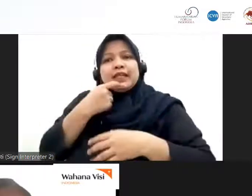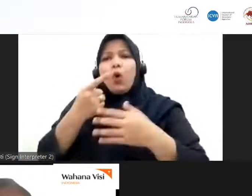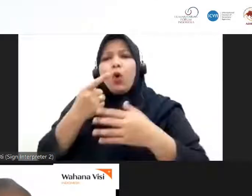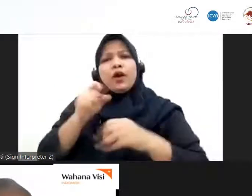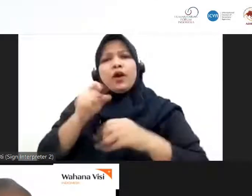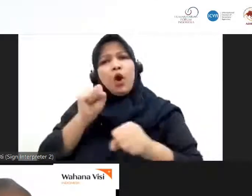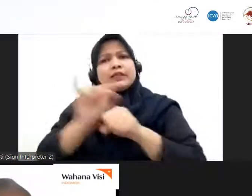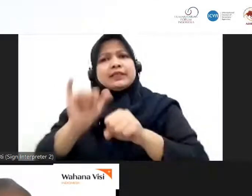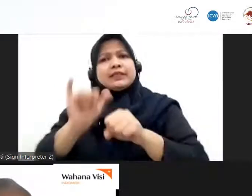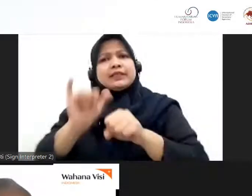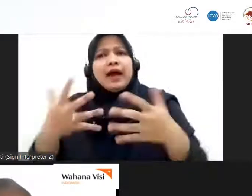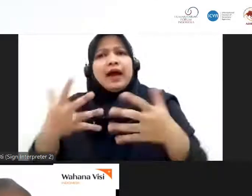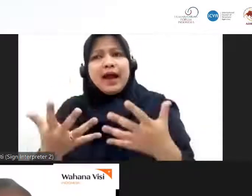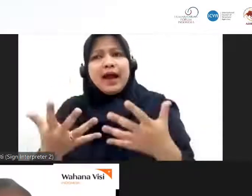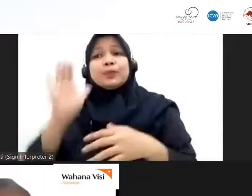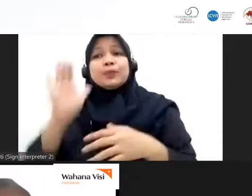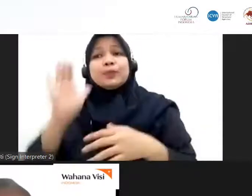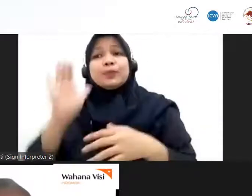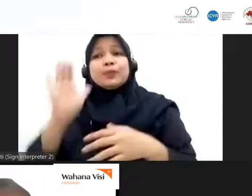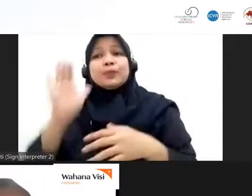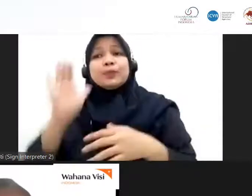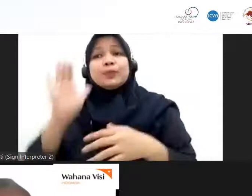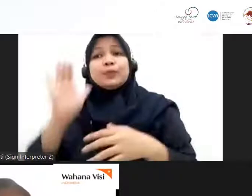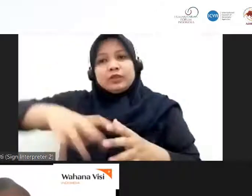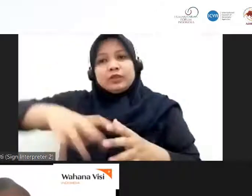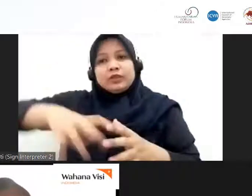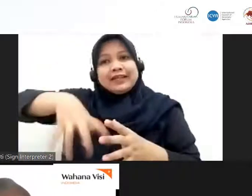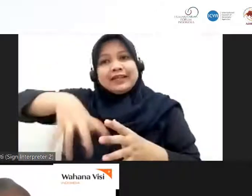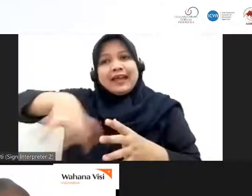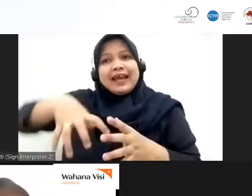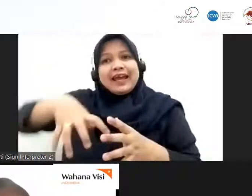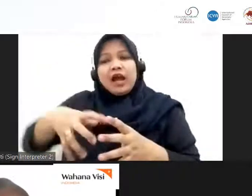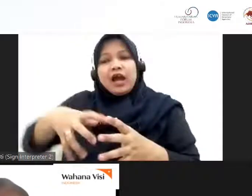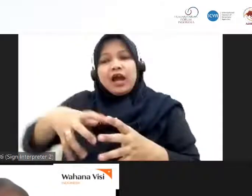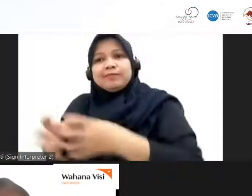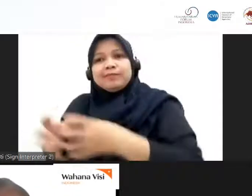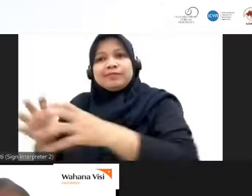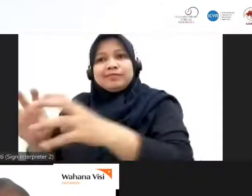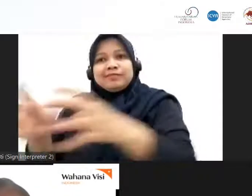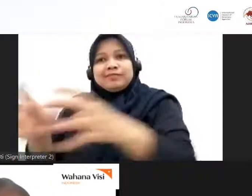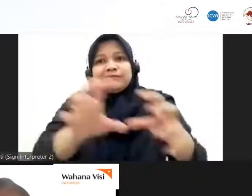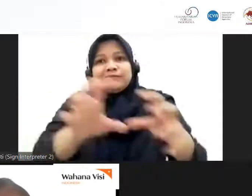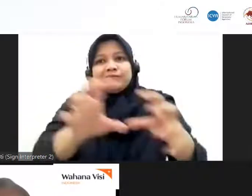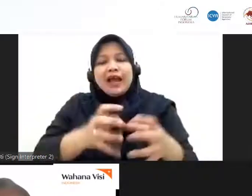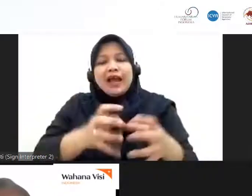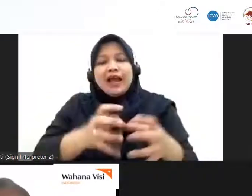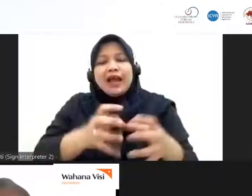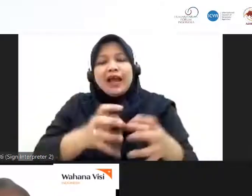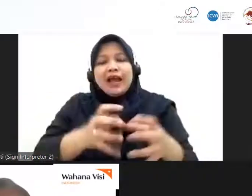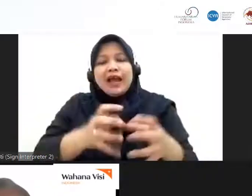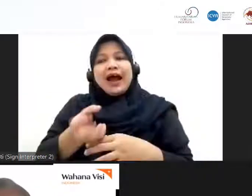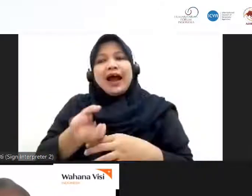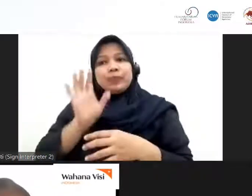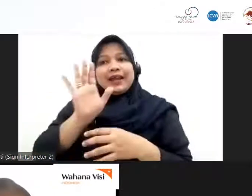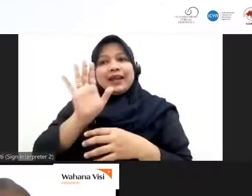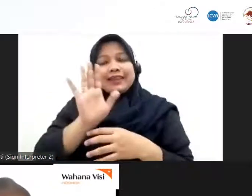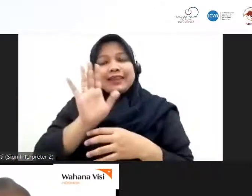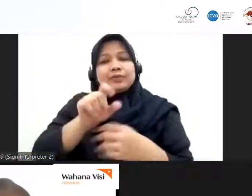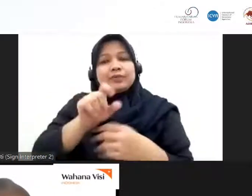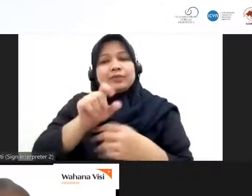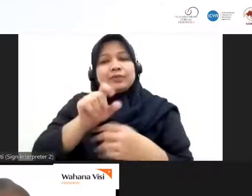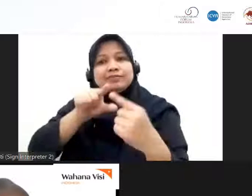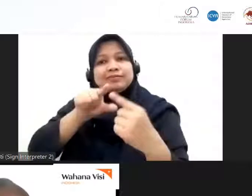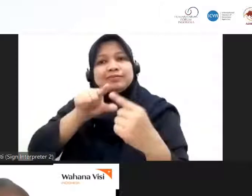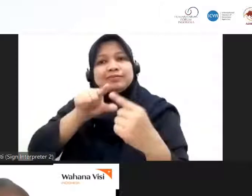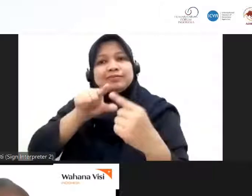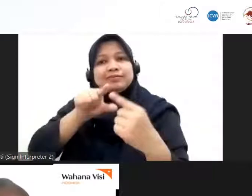can easily localize it, and can easily give feedback to the other actors that can give help.